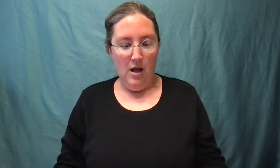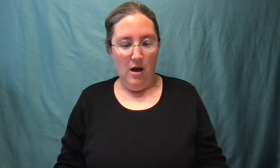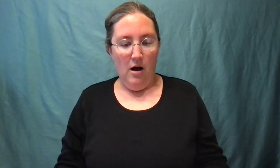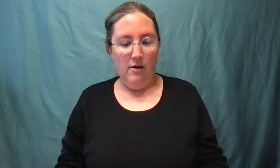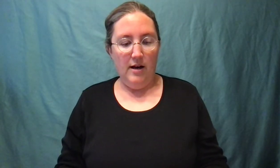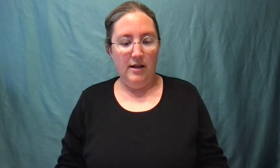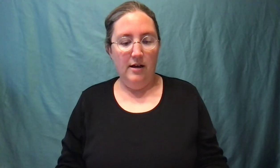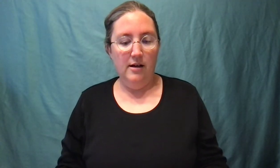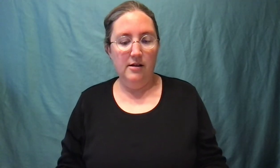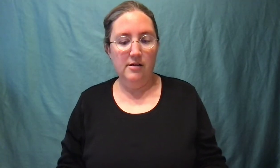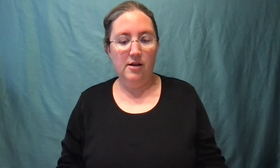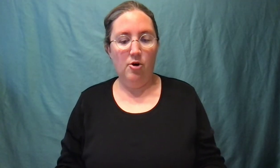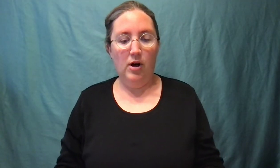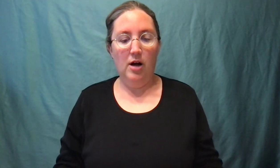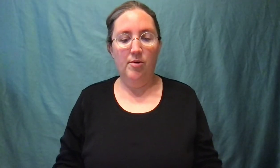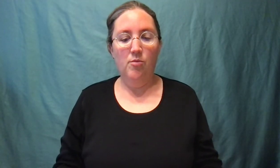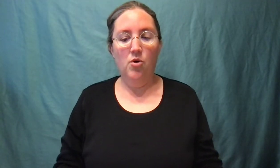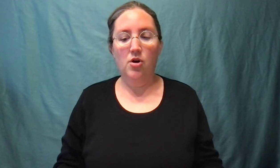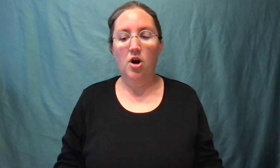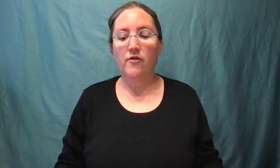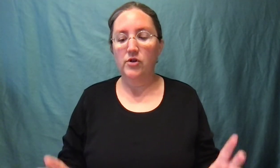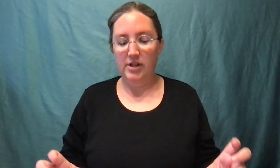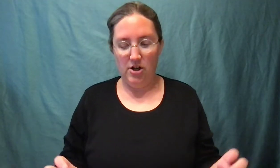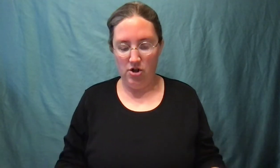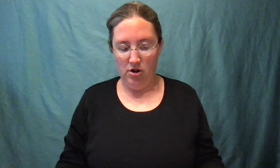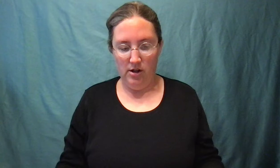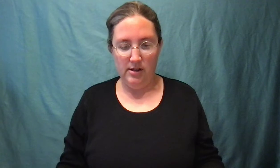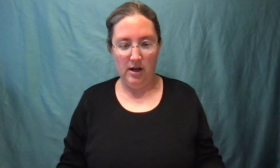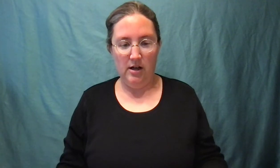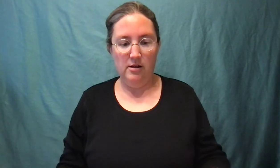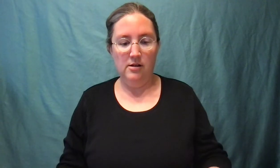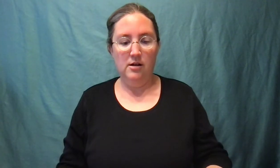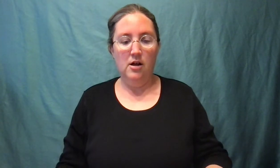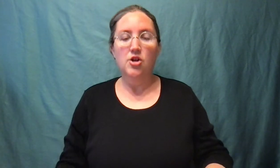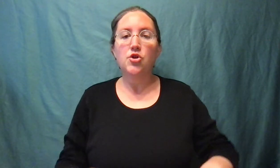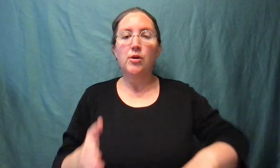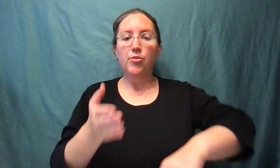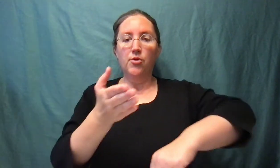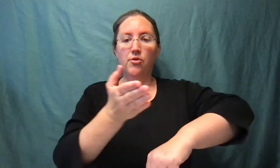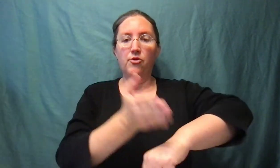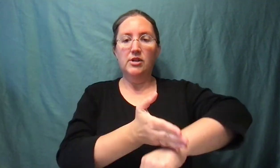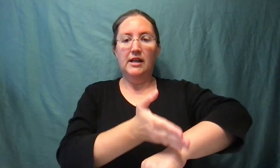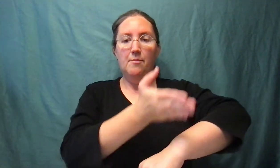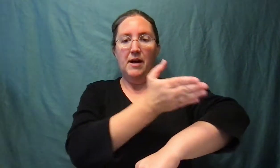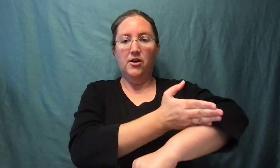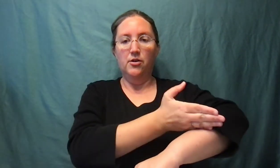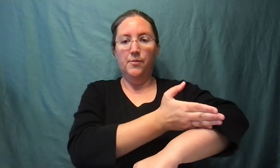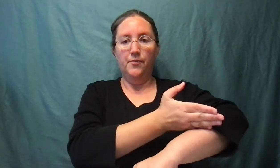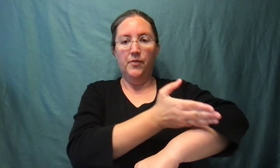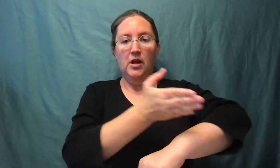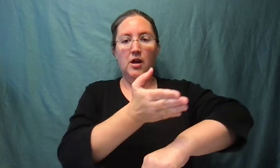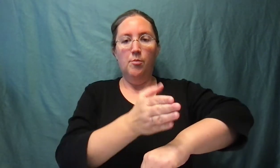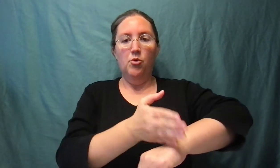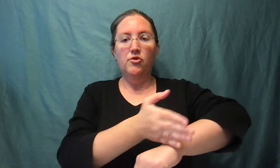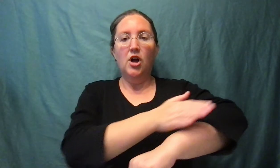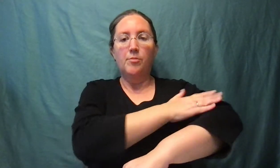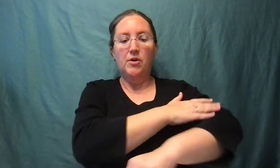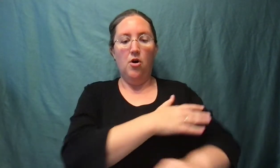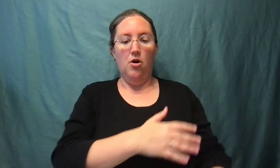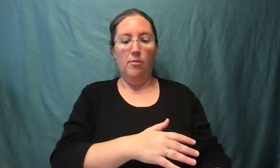All right, so a couple more conversational signs. To improve or to get better moves up your arm. I'm